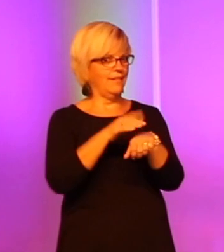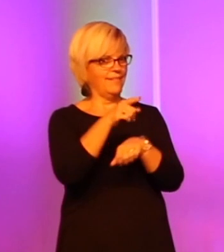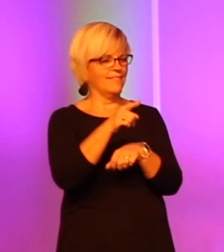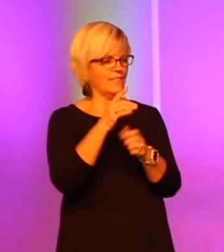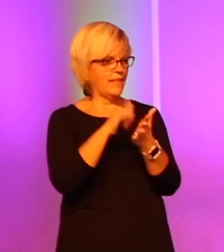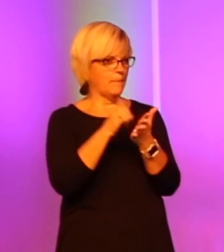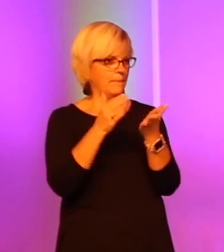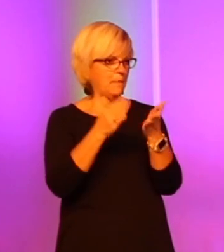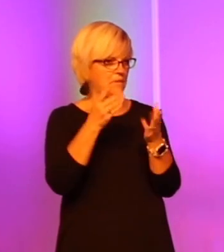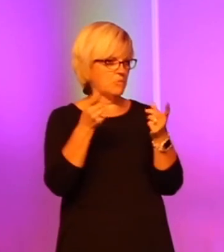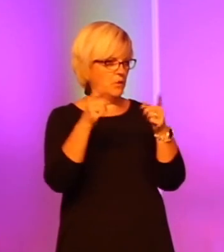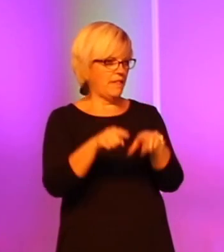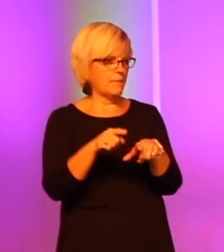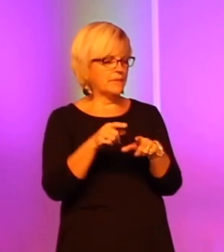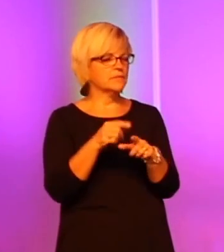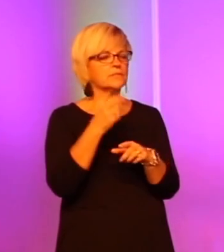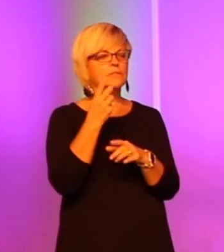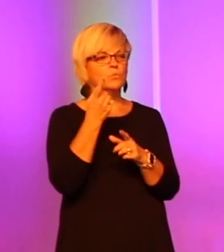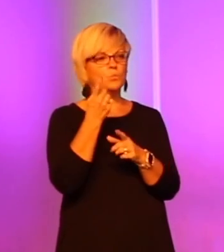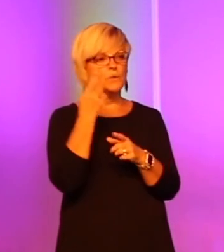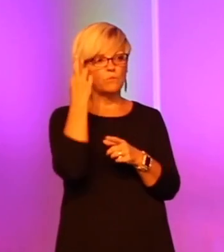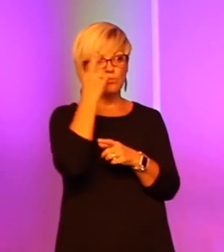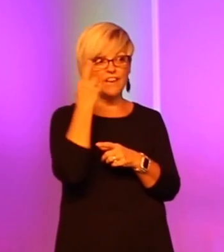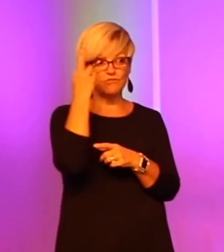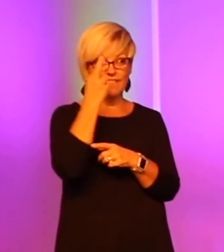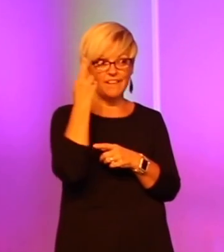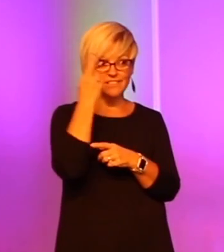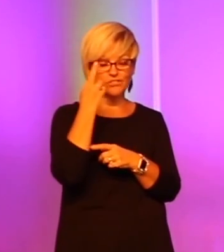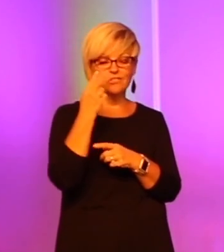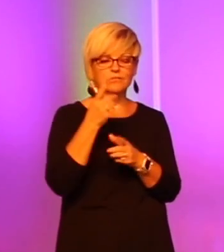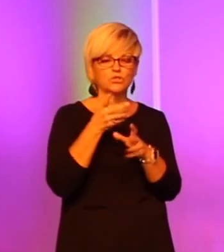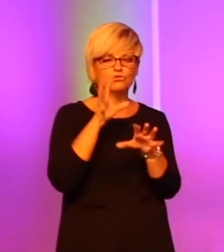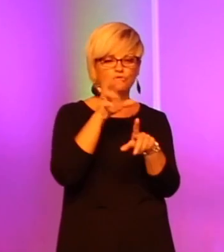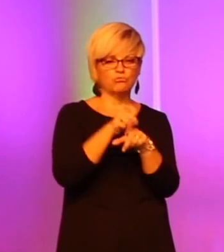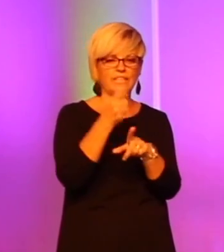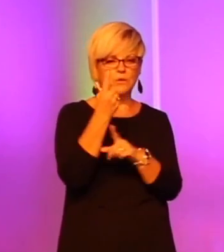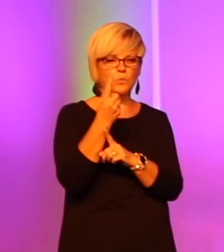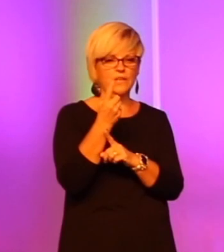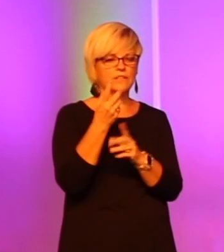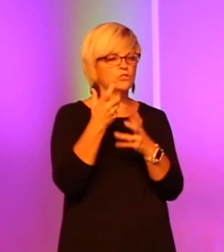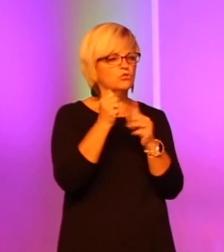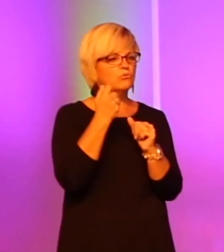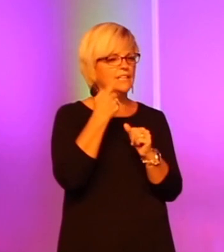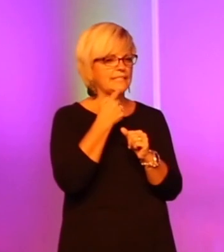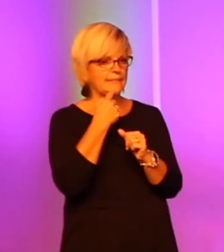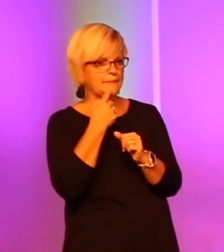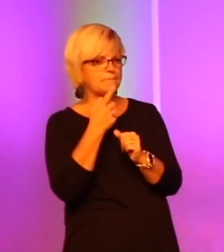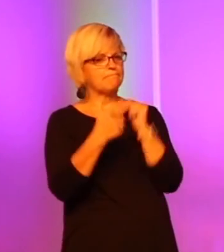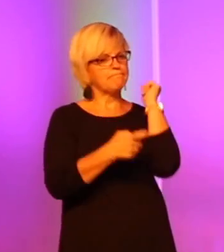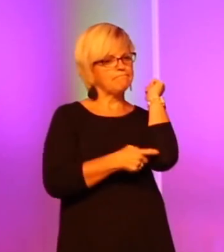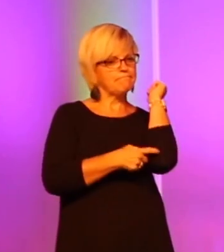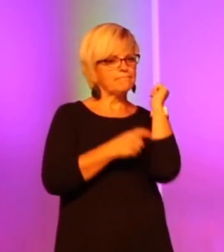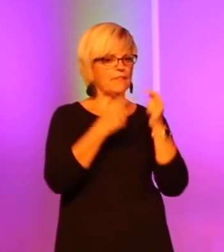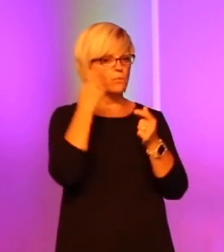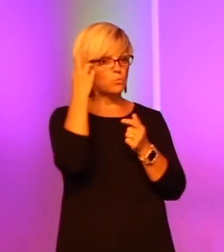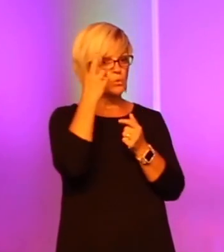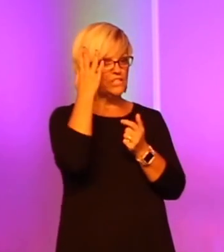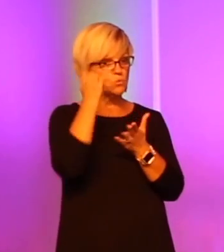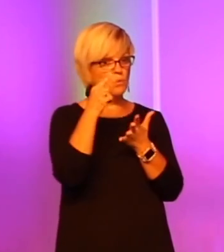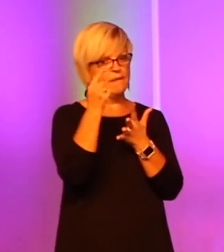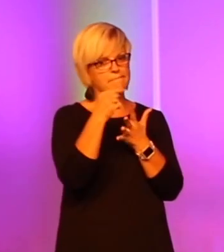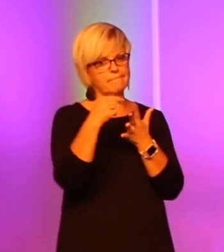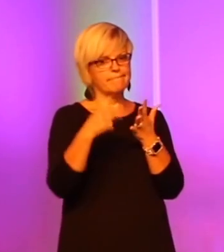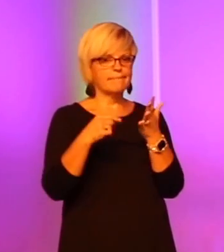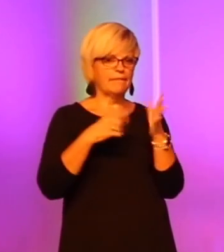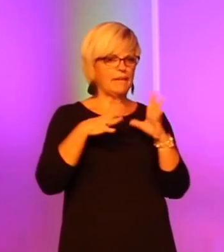here's the trickiest one that I've come up with, and that is this one. We try to rationalize temptation and usually the negative